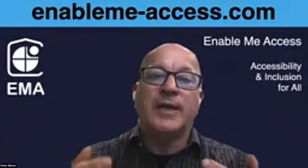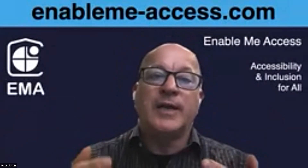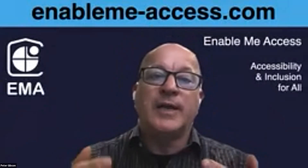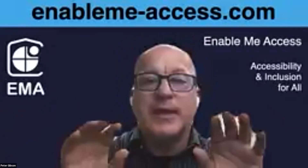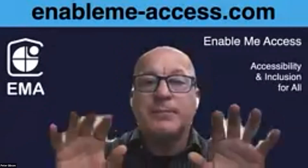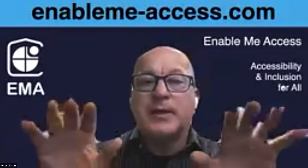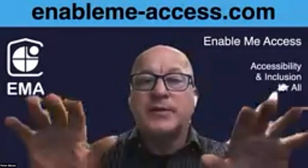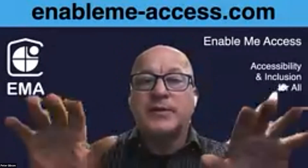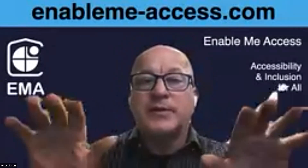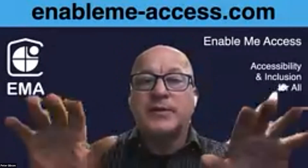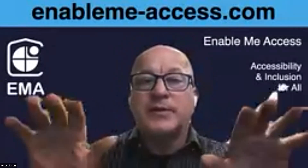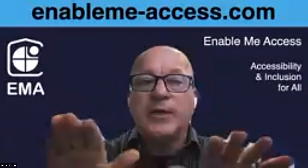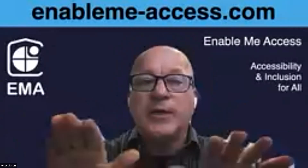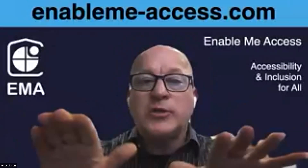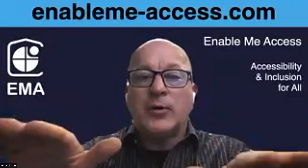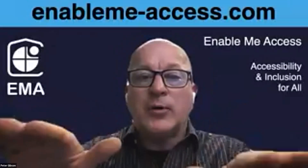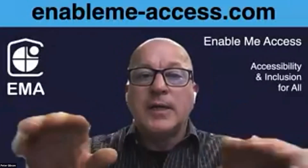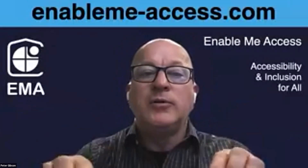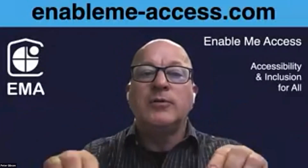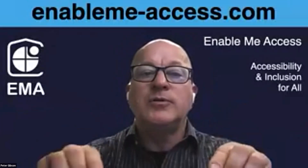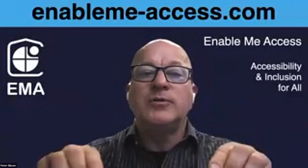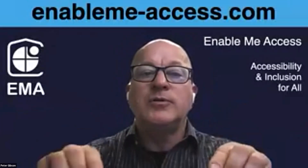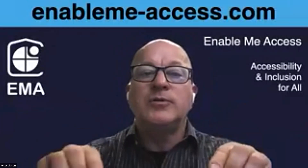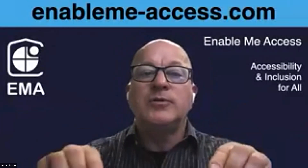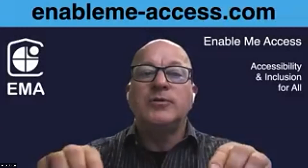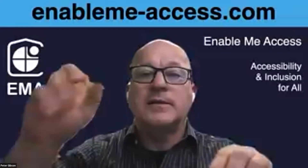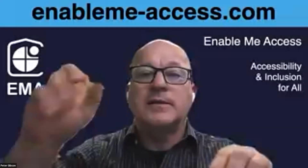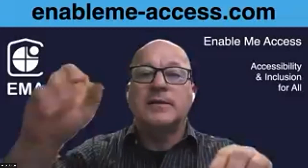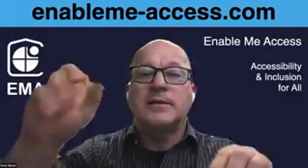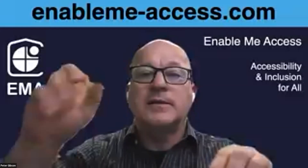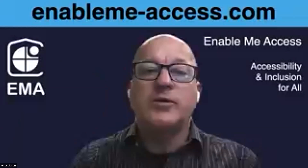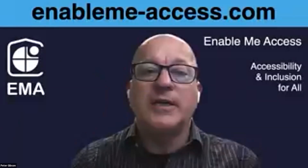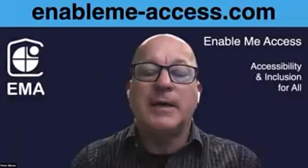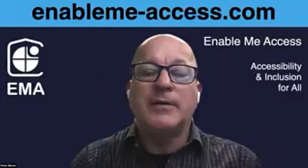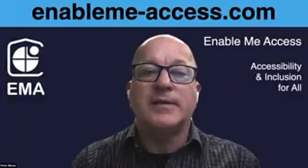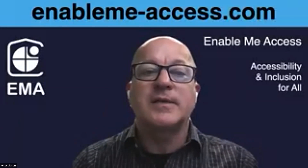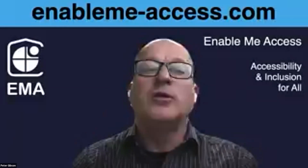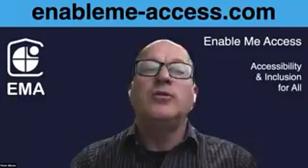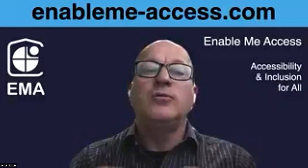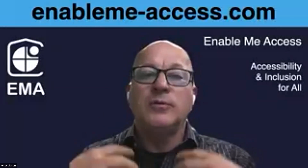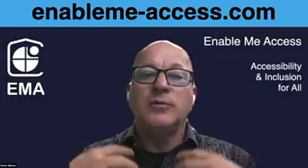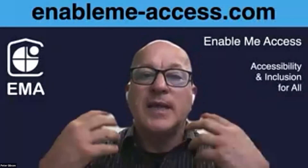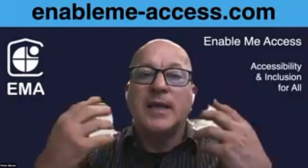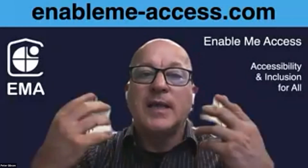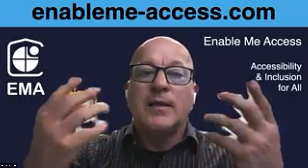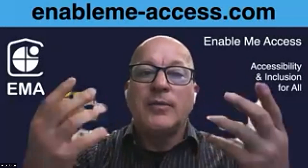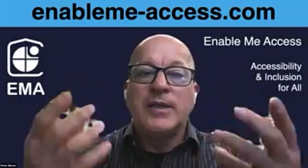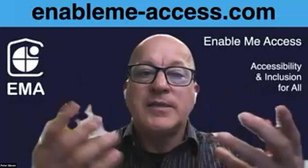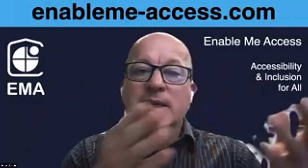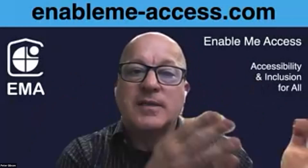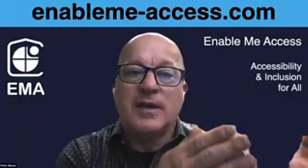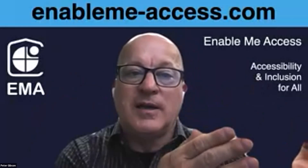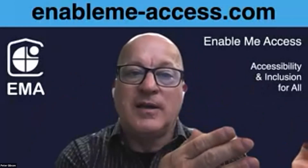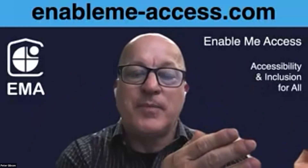around, crowdsourcing, the other part of it is when you reach out, you don't just say, what do you think about this? You say,